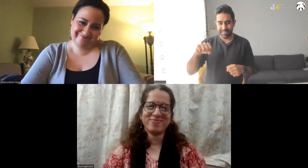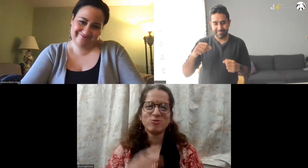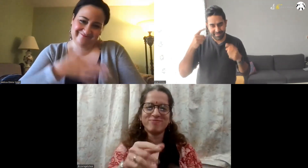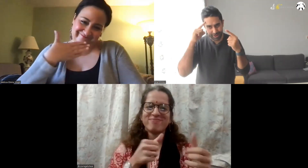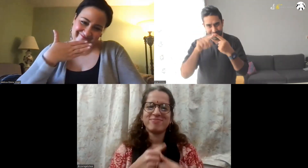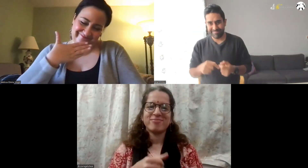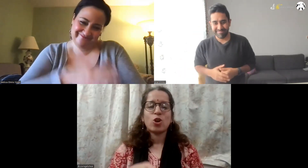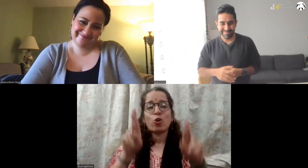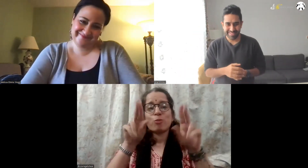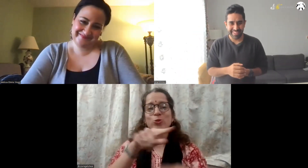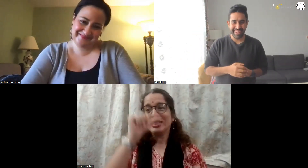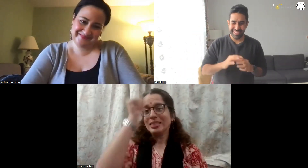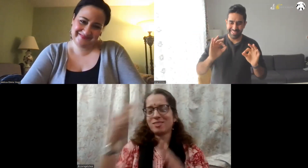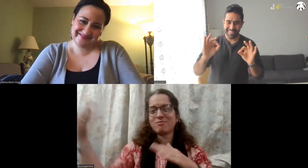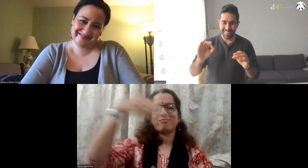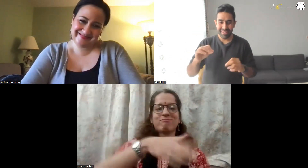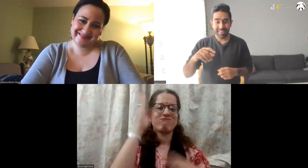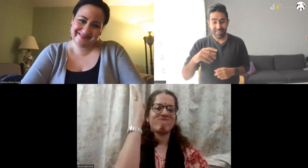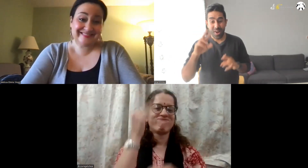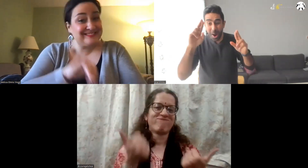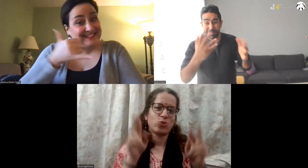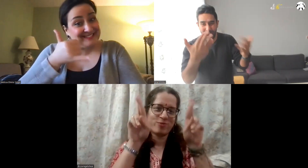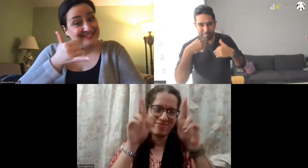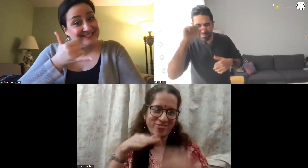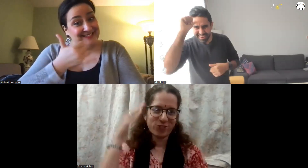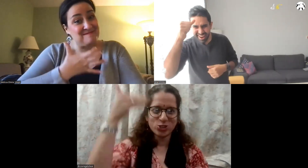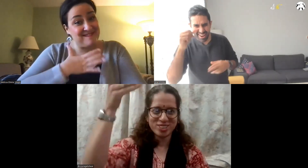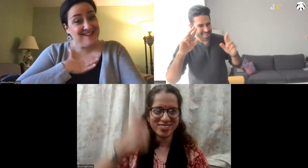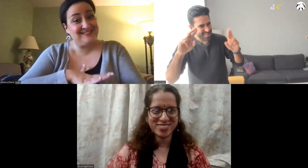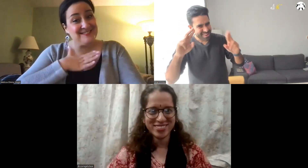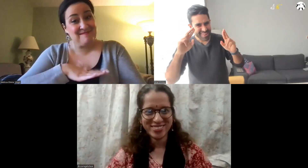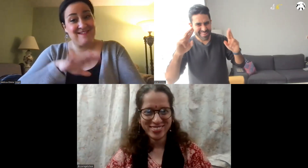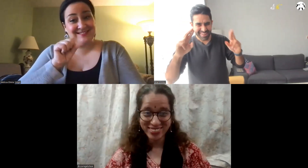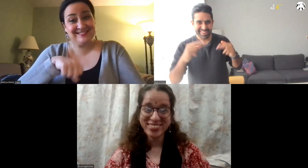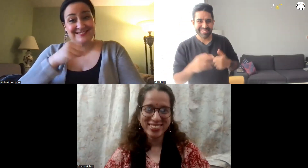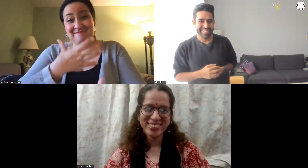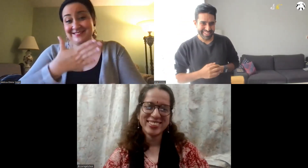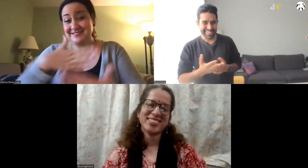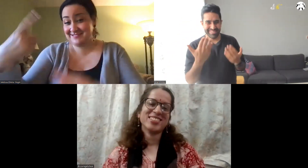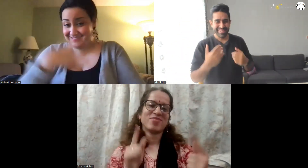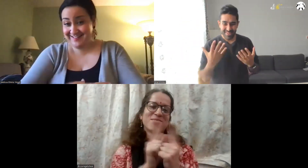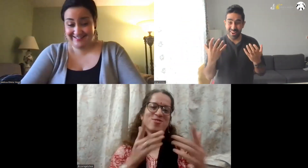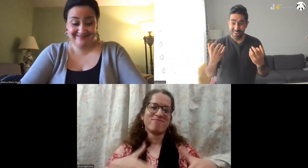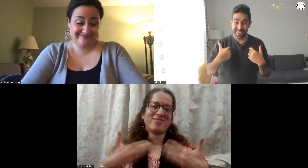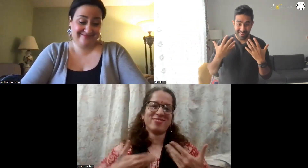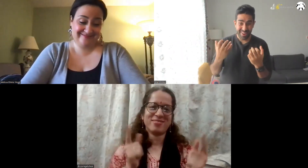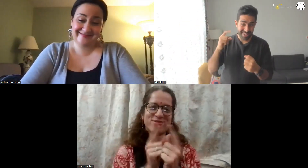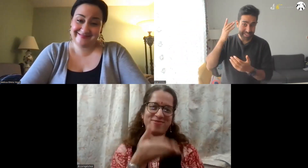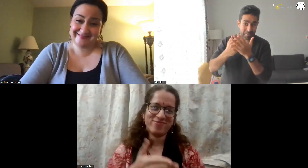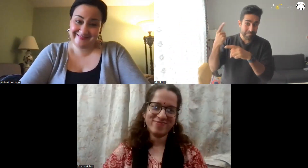you. Thank you. Thank you so much. Hope to see you in India one day, and hope to see you present in India.